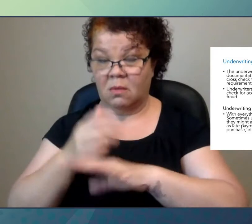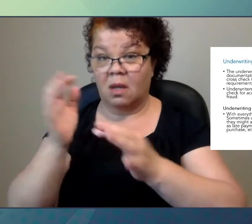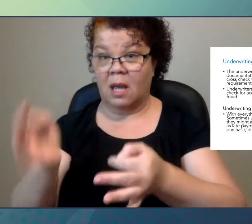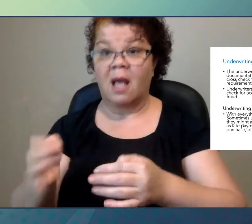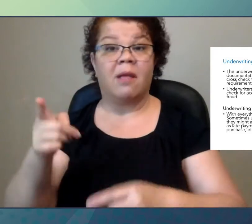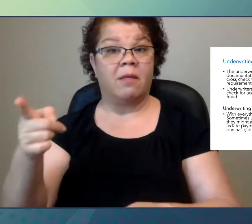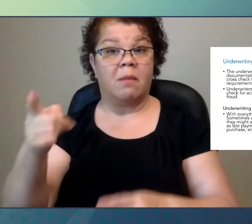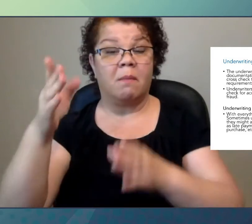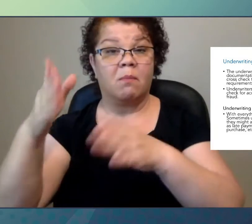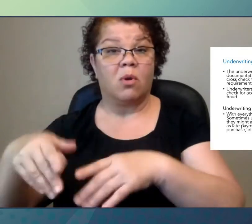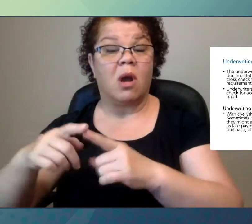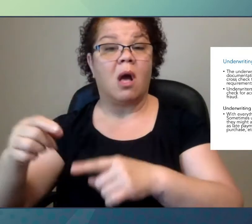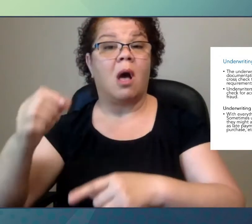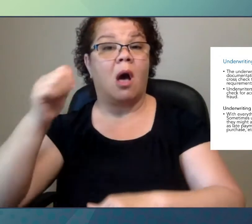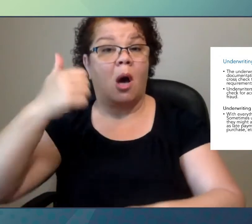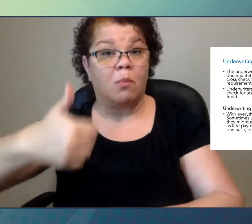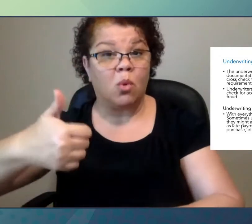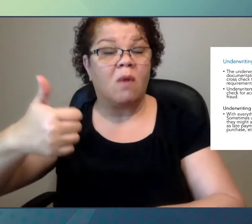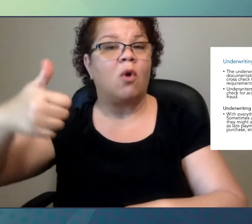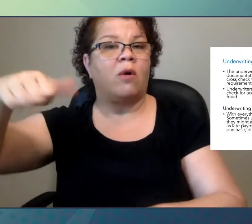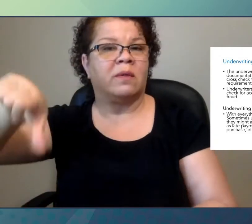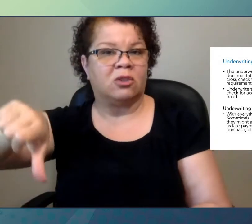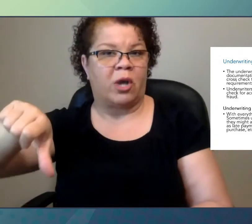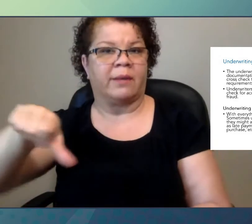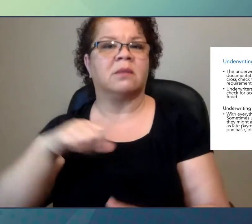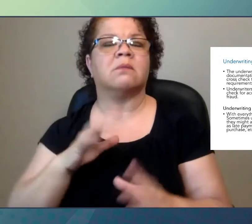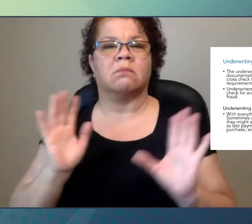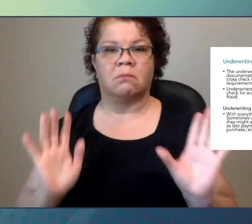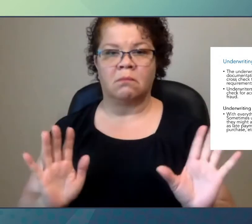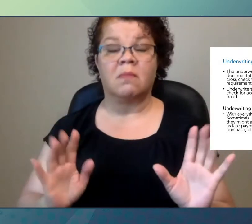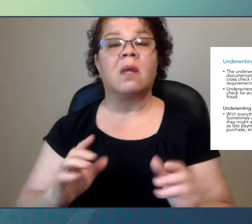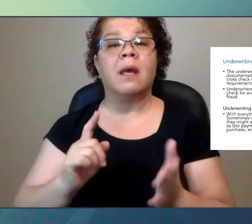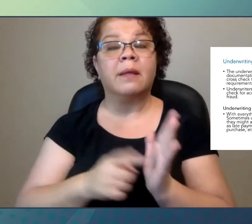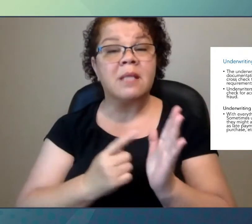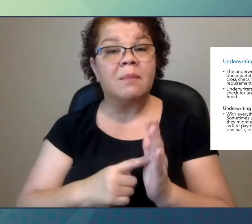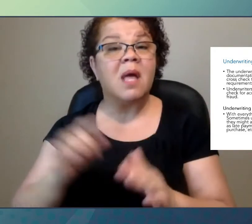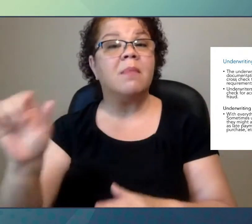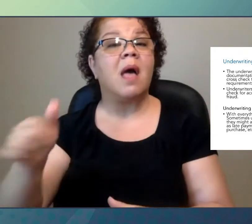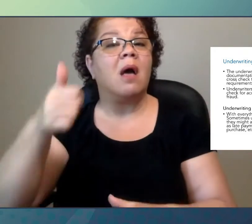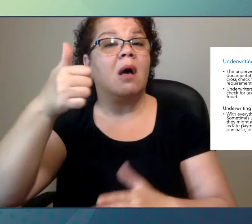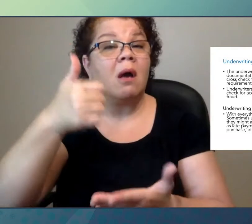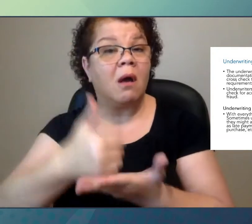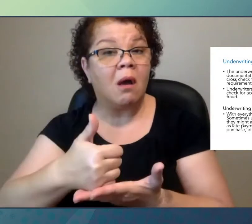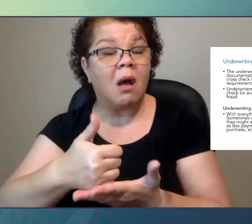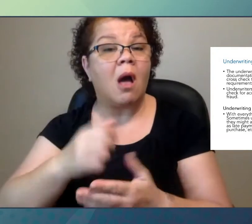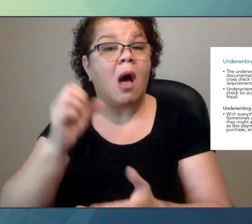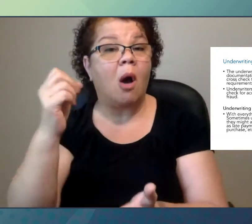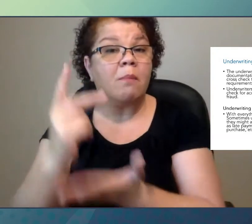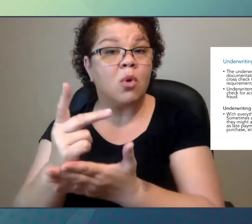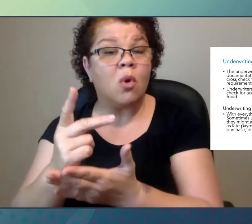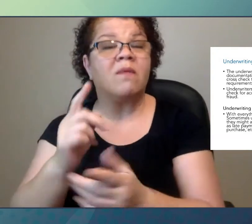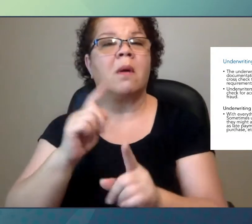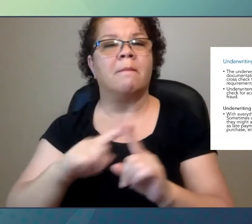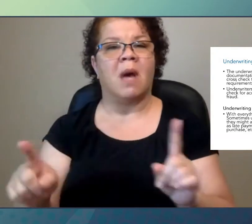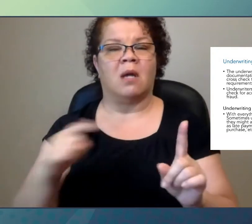the loan, and sometimes they approve the loan subject to conditions.